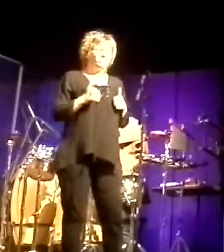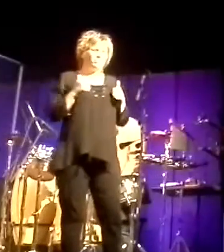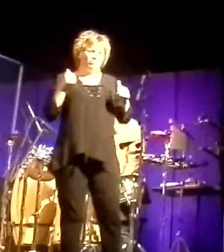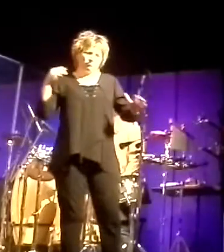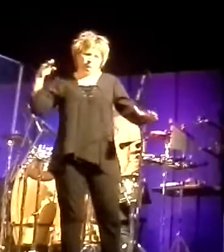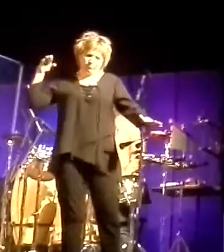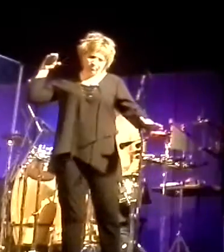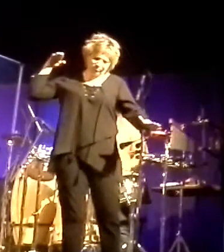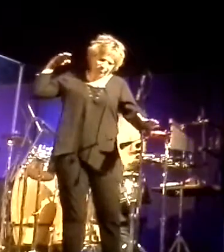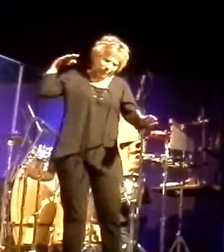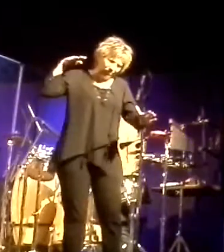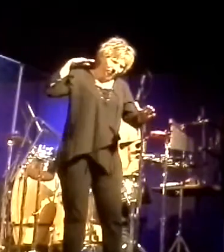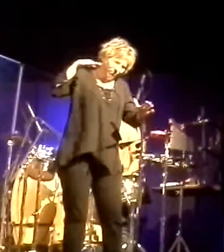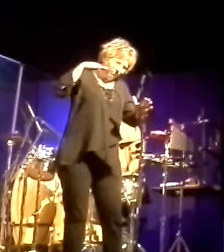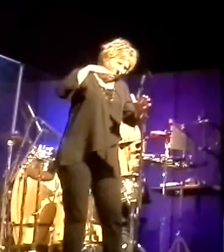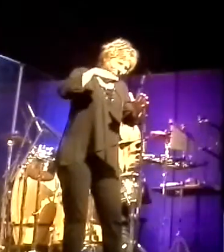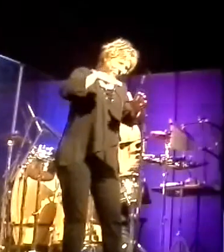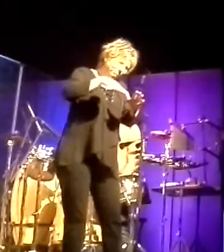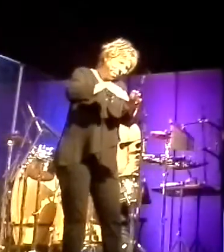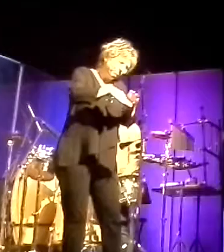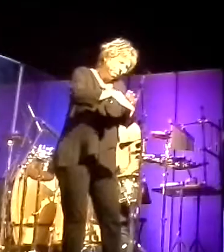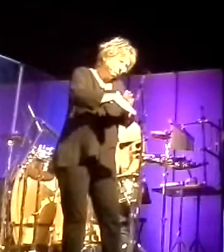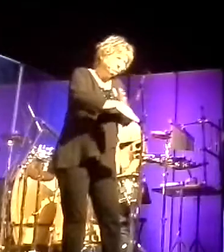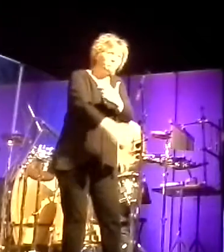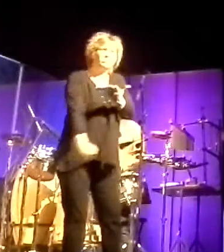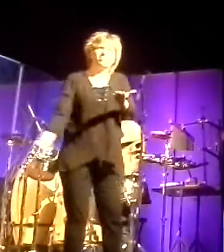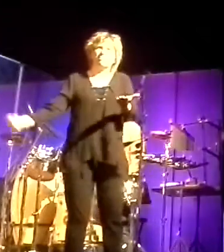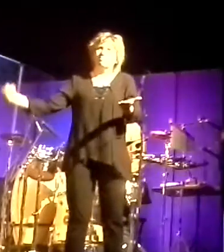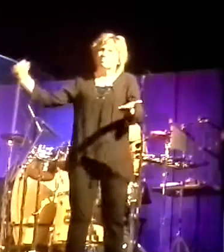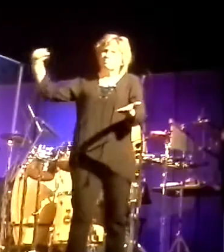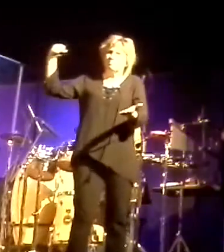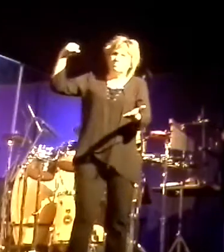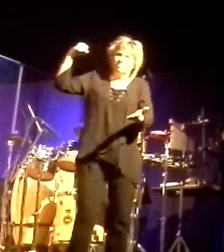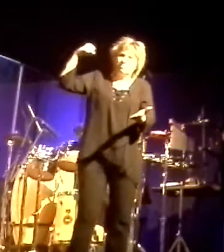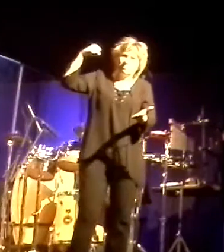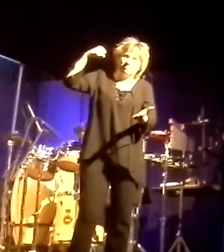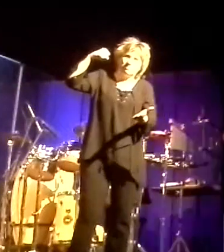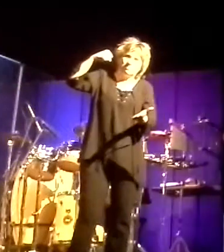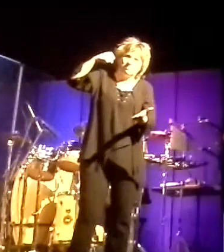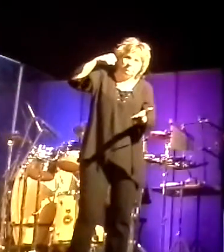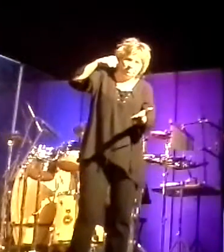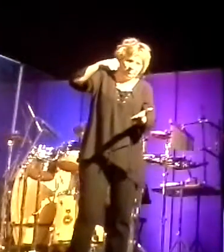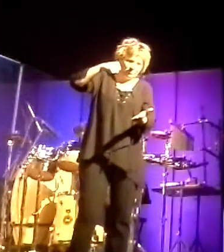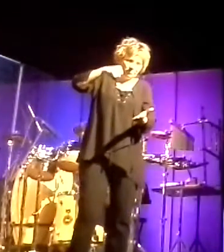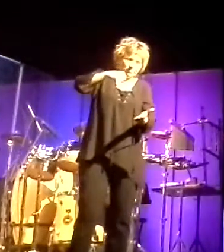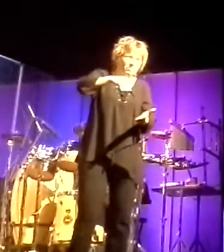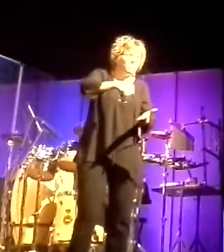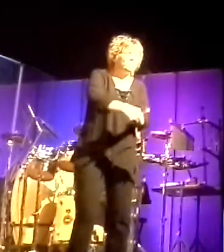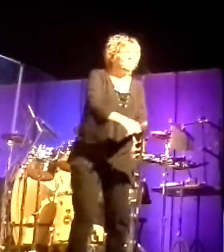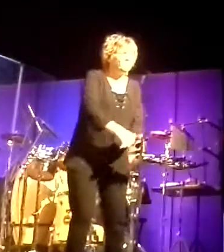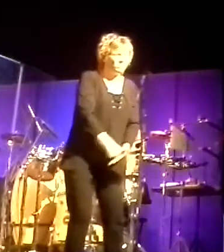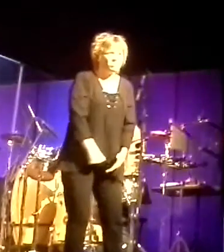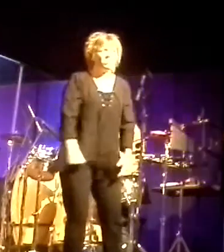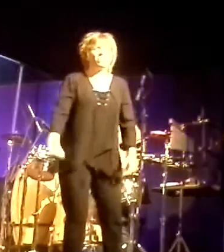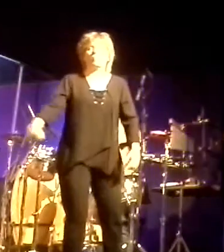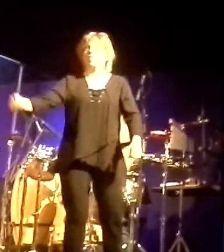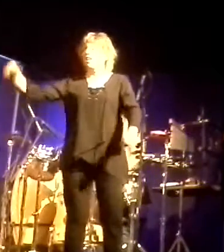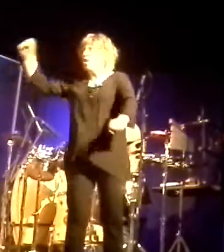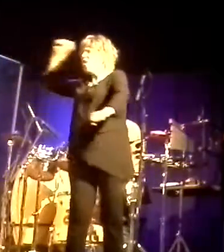My life is sinking, my days are numbered. The waves are crashing, the flood